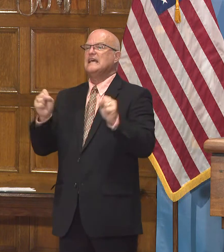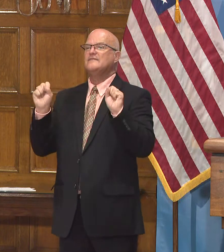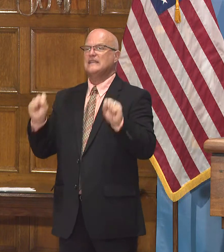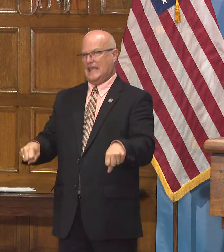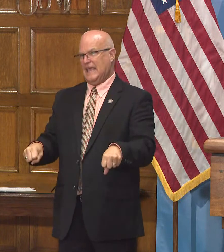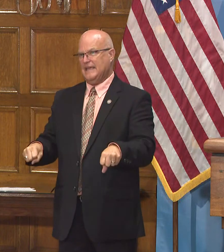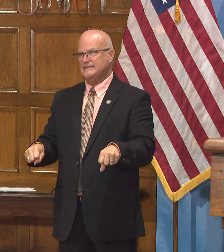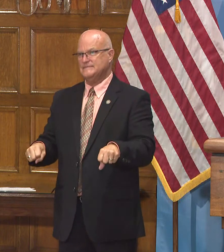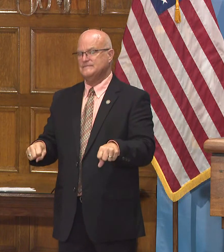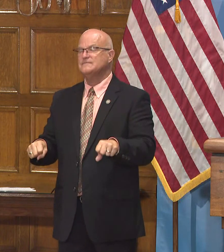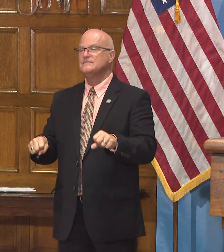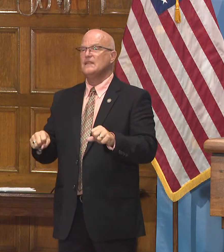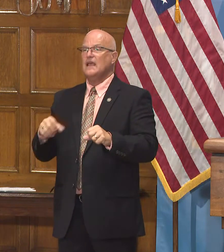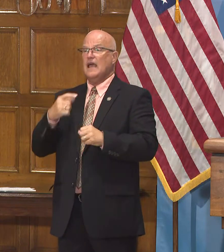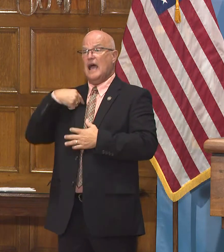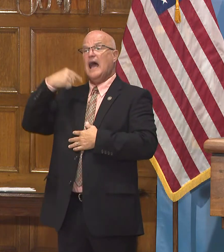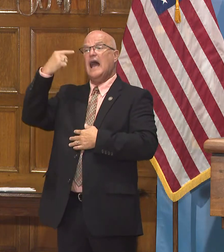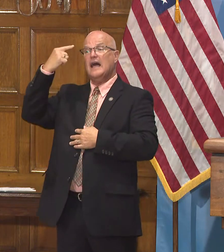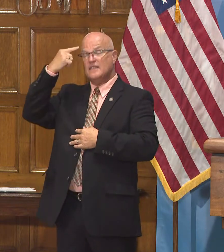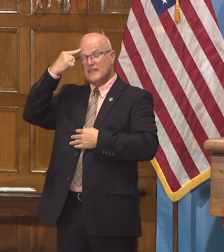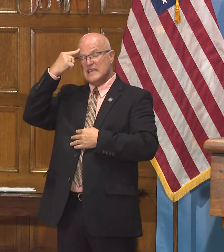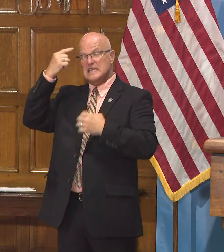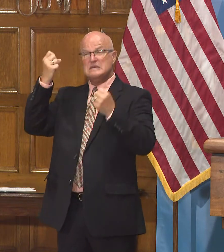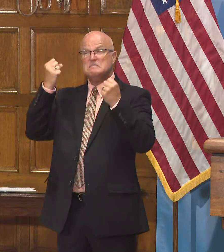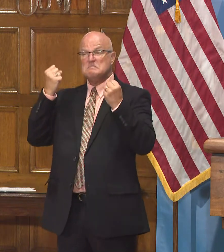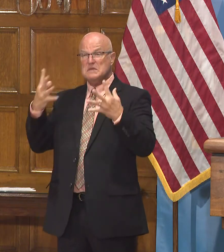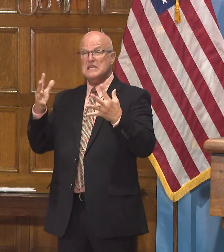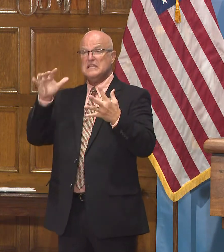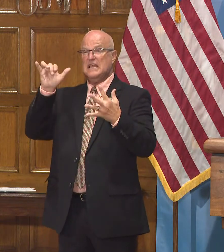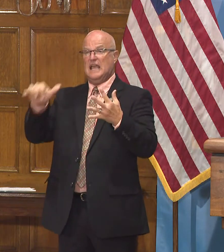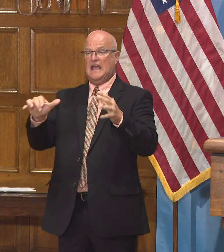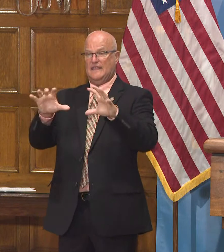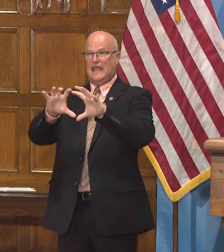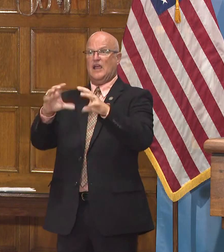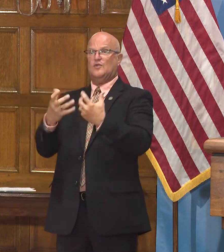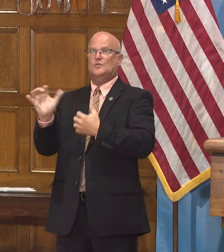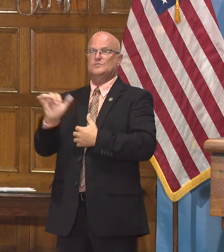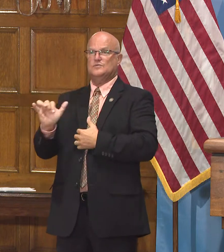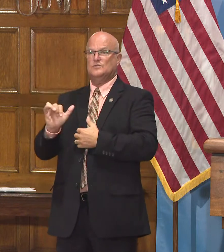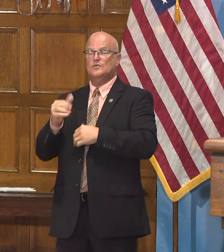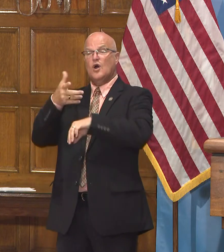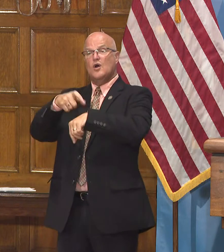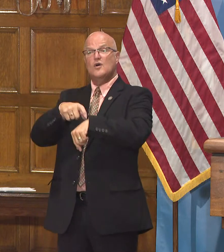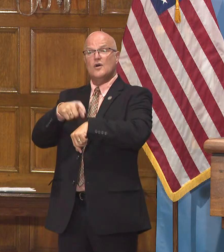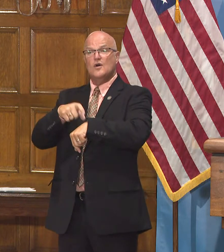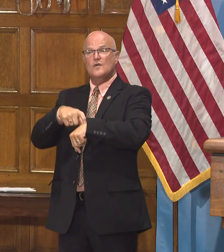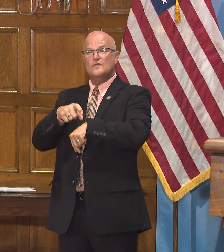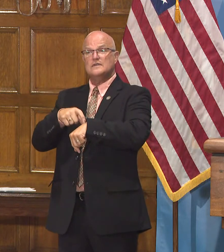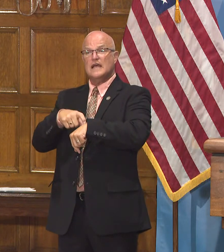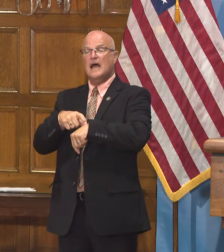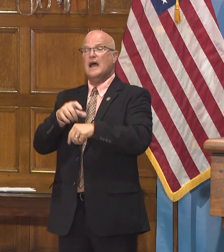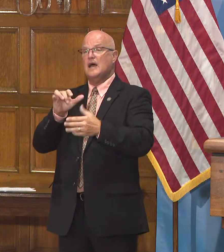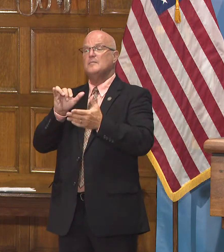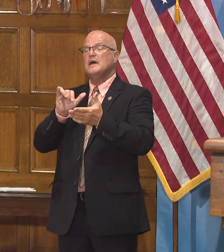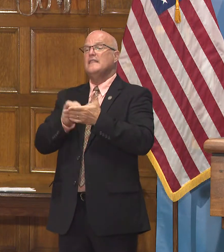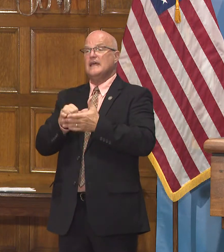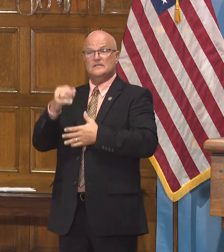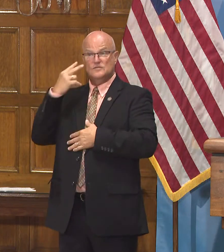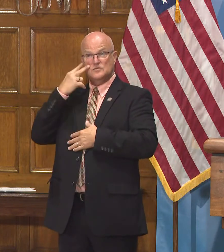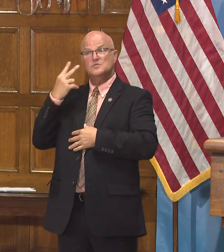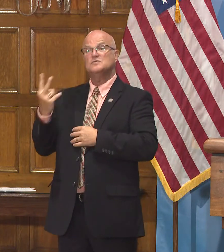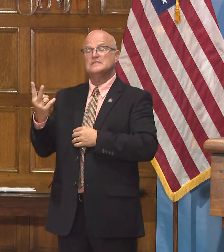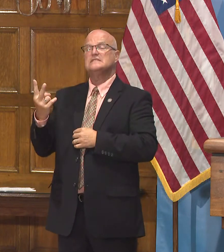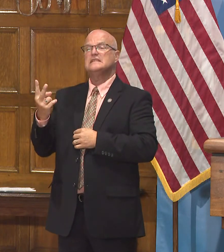I can. And I think there'll be many in that category over time that you'll